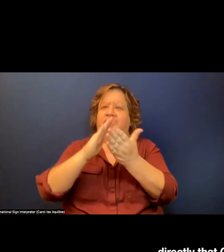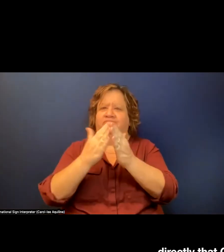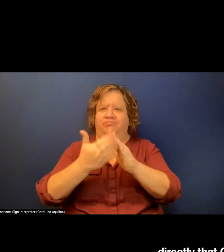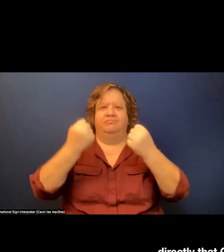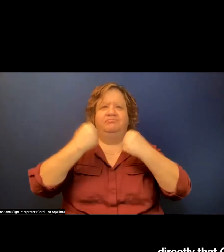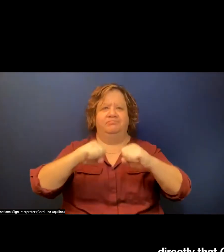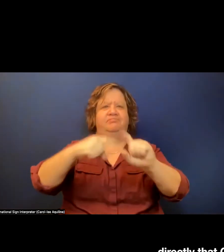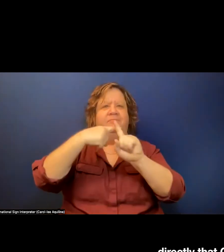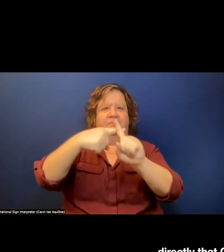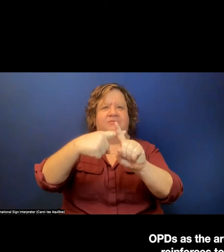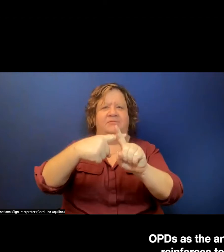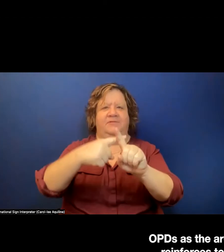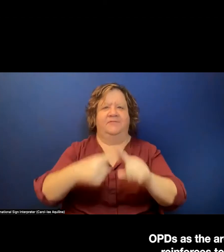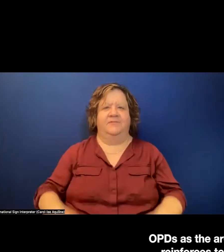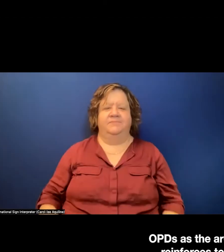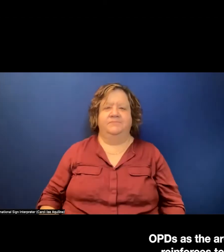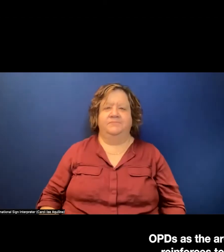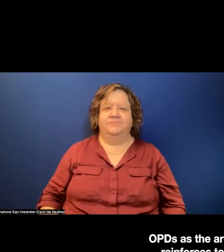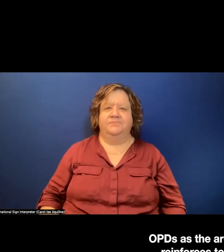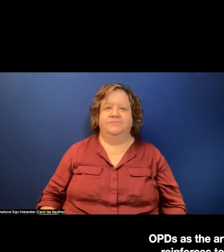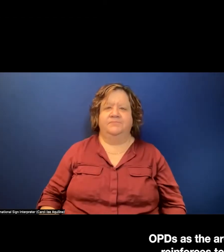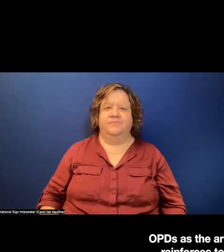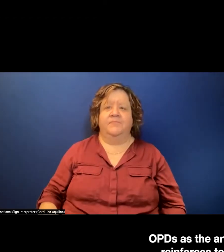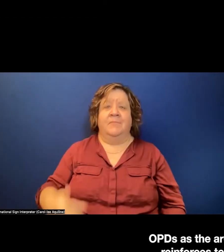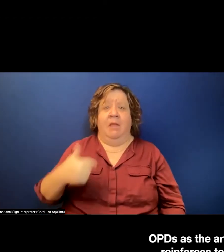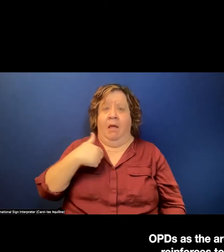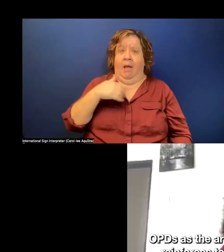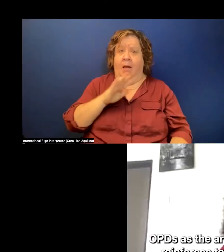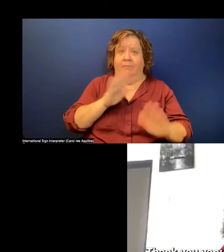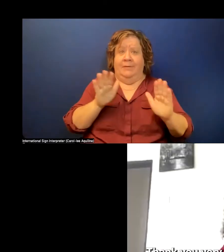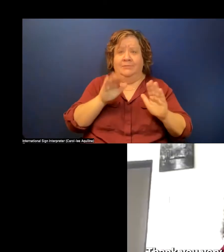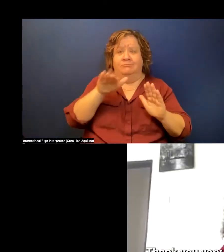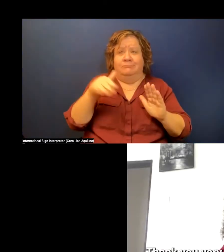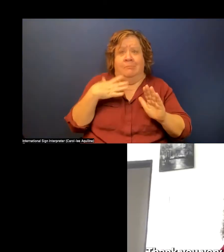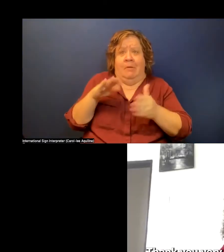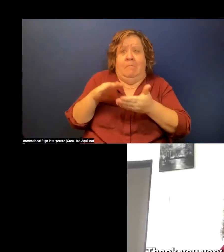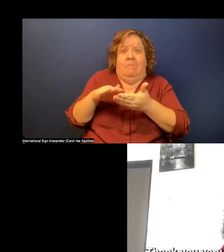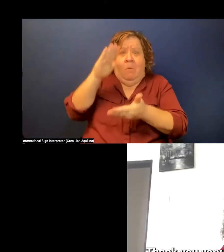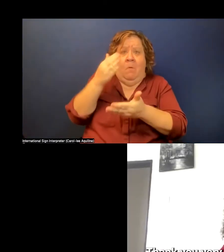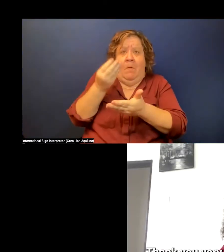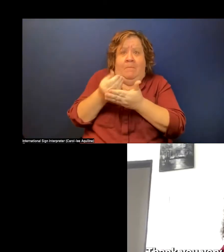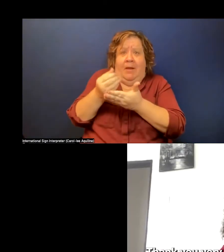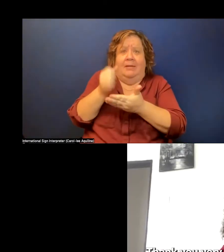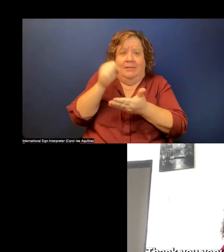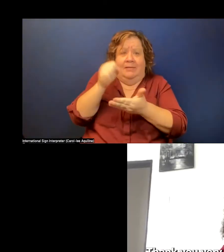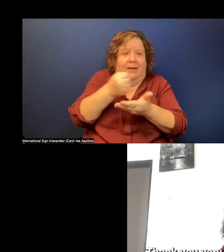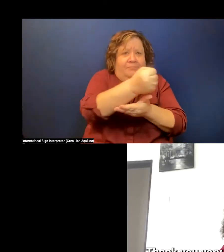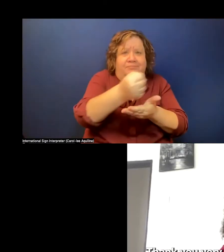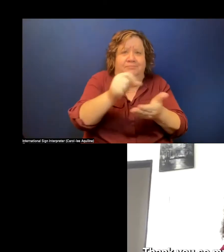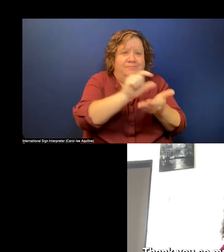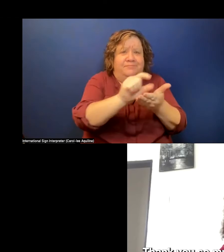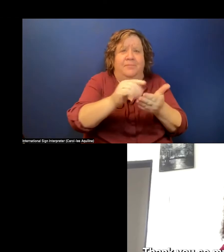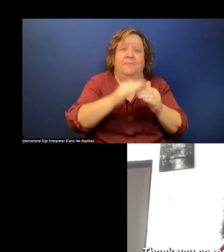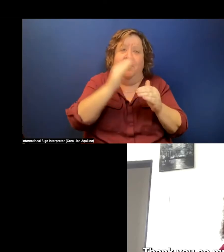the OPDs, as they are the ultimate field forces to make changes. Thank you very much for listening to